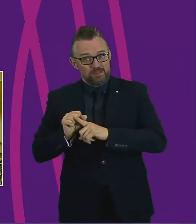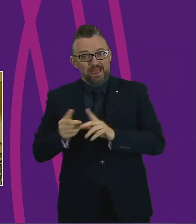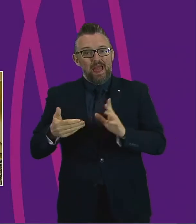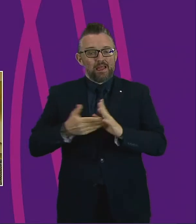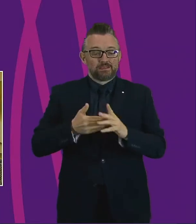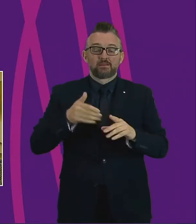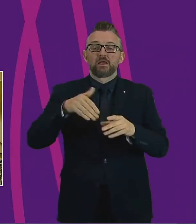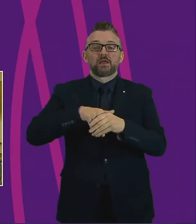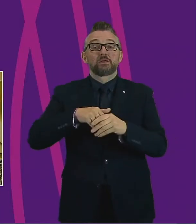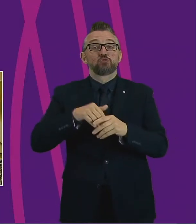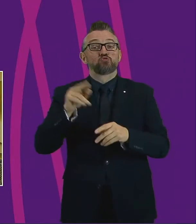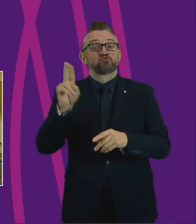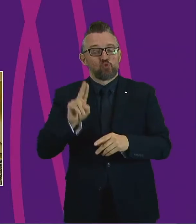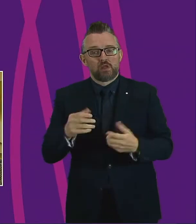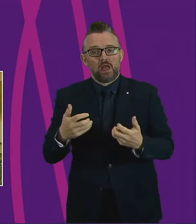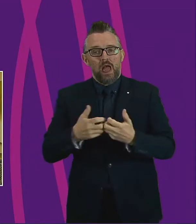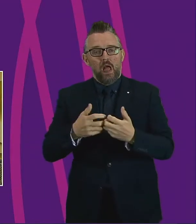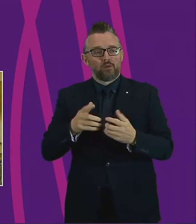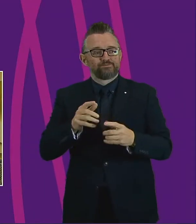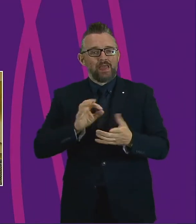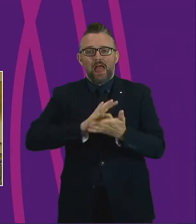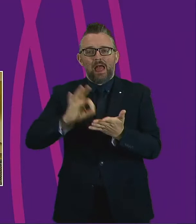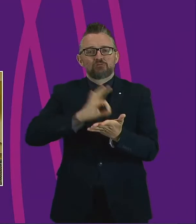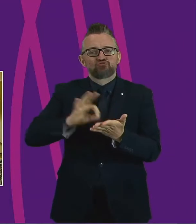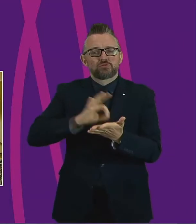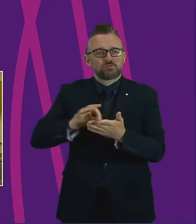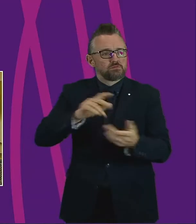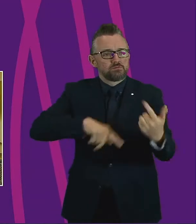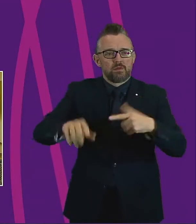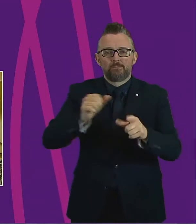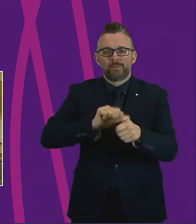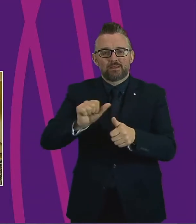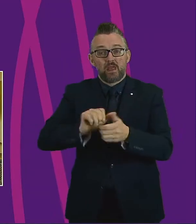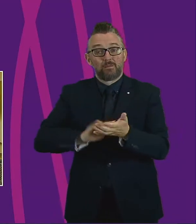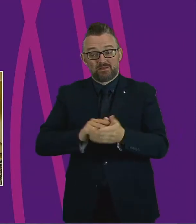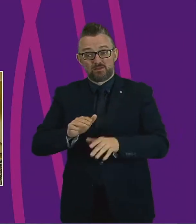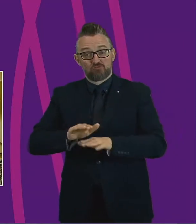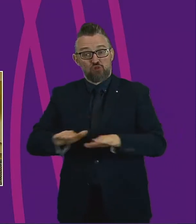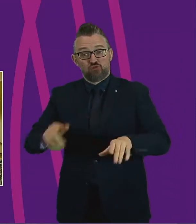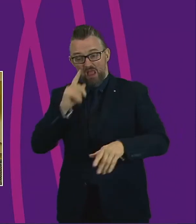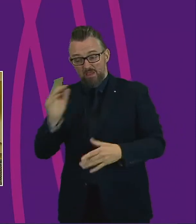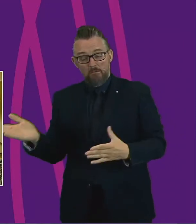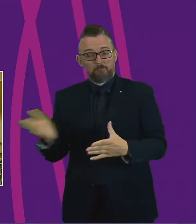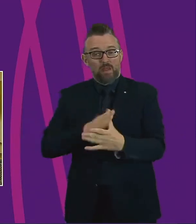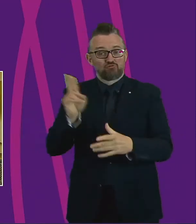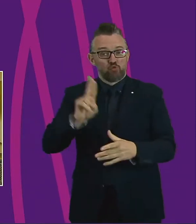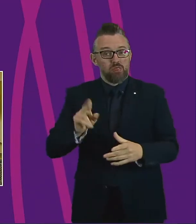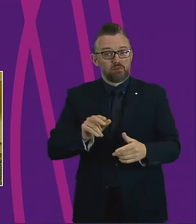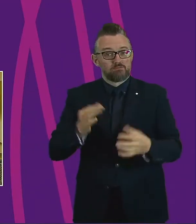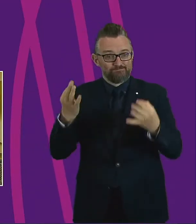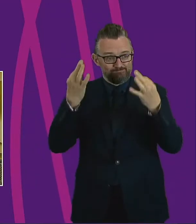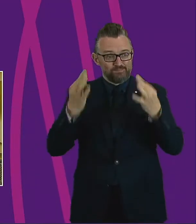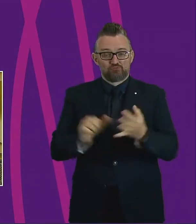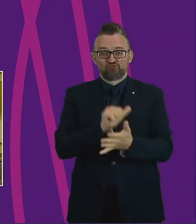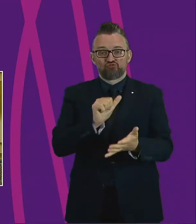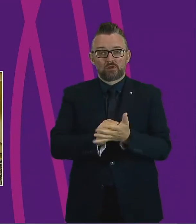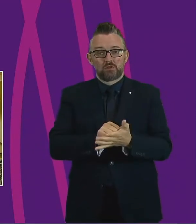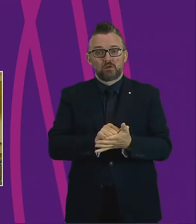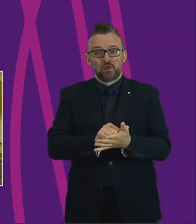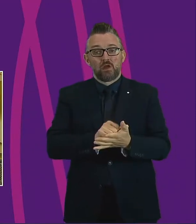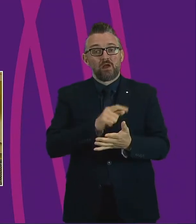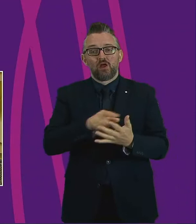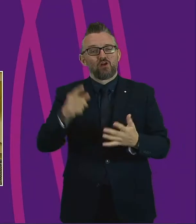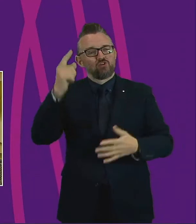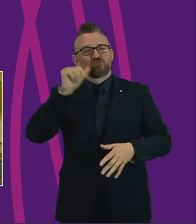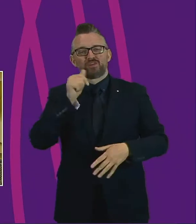a full-time return where children can operate normally. So these are all really important issues, but they are not